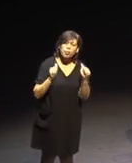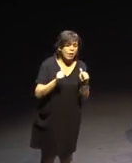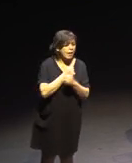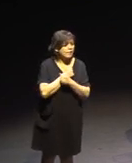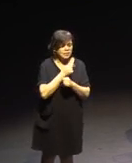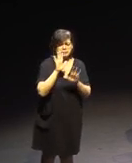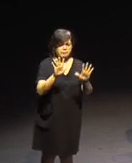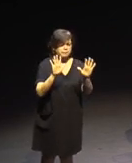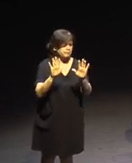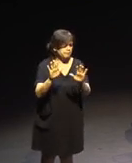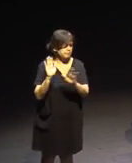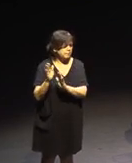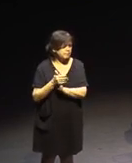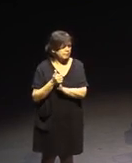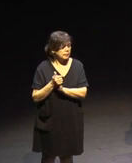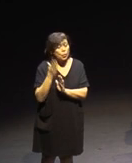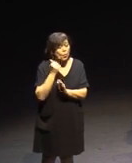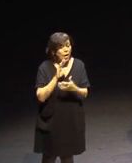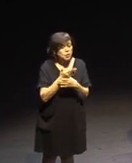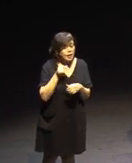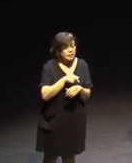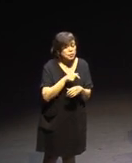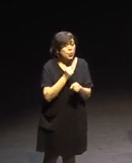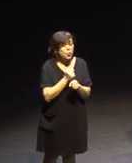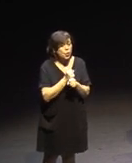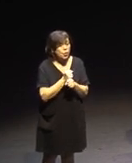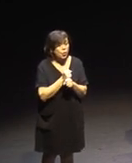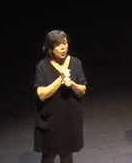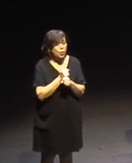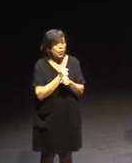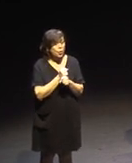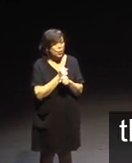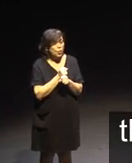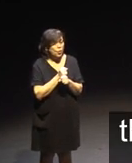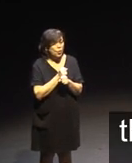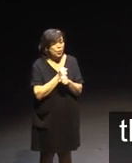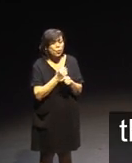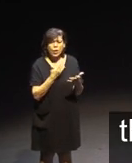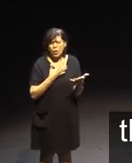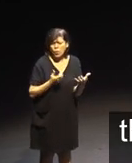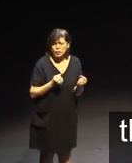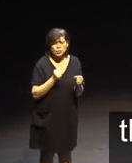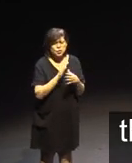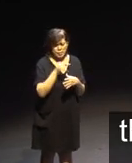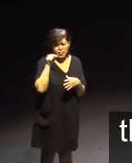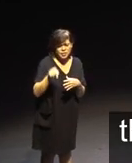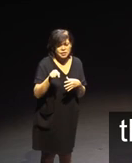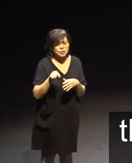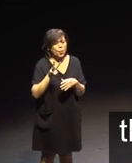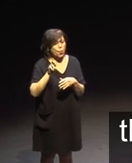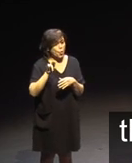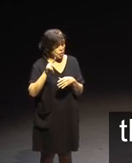as possible. But why am I sharing about this work? Or rather, why did I want to share about this workshop? Was because in